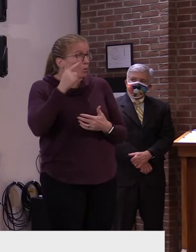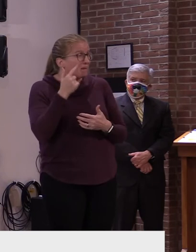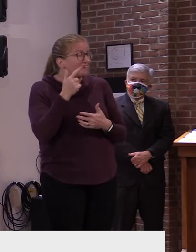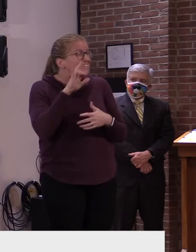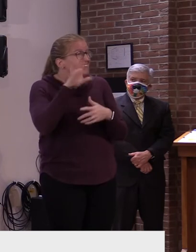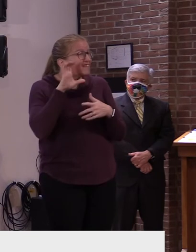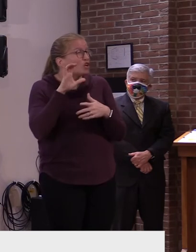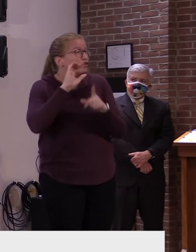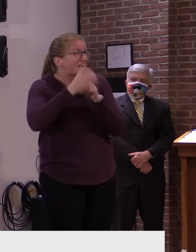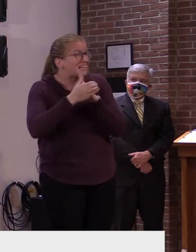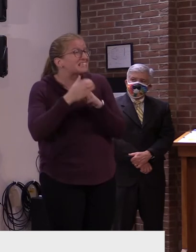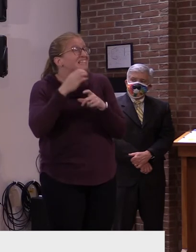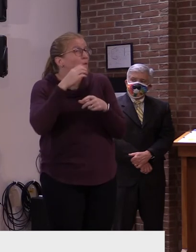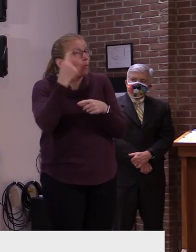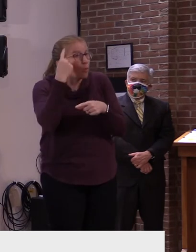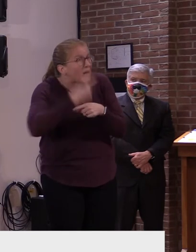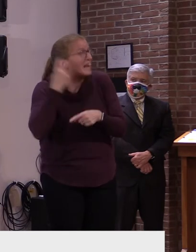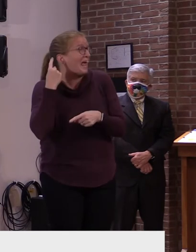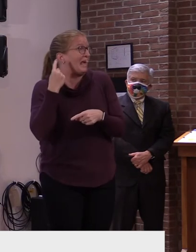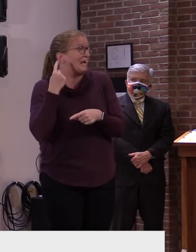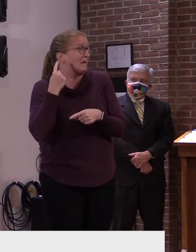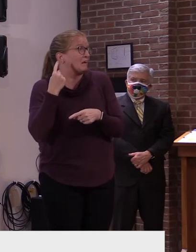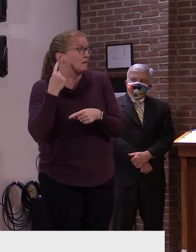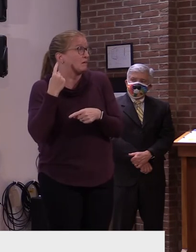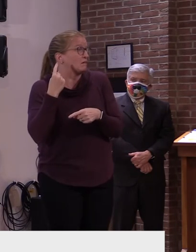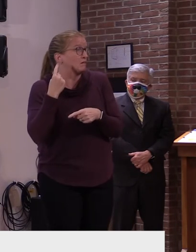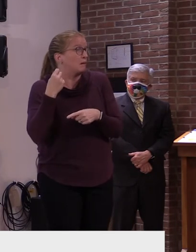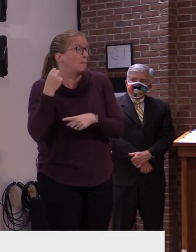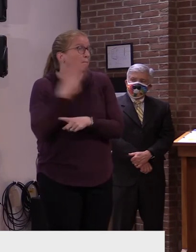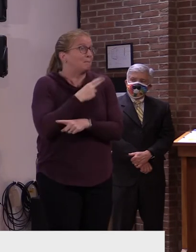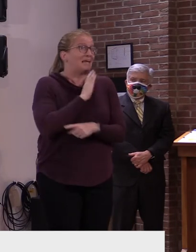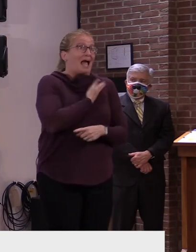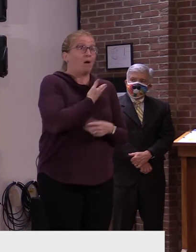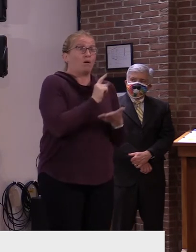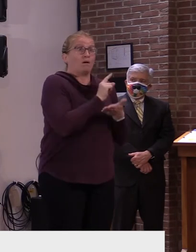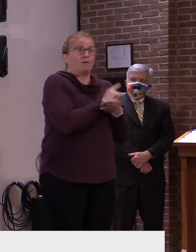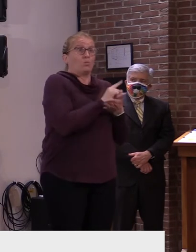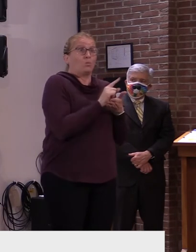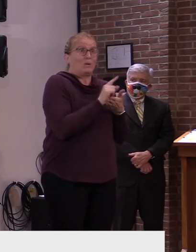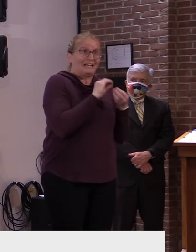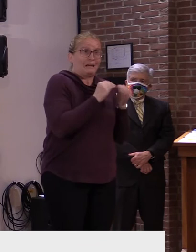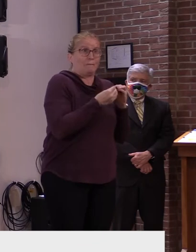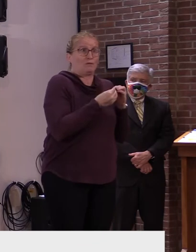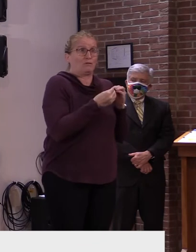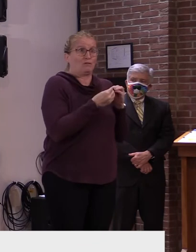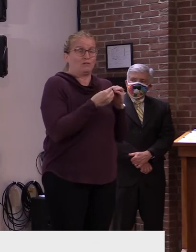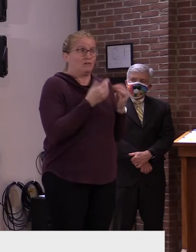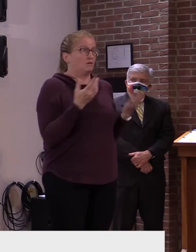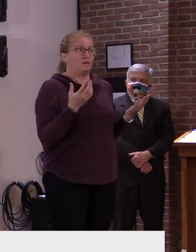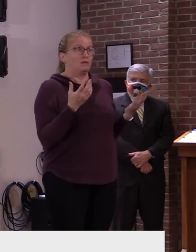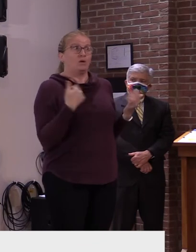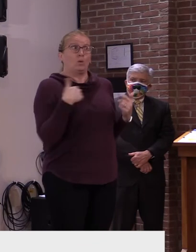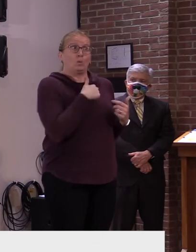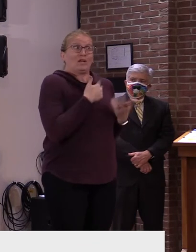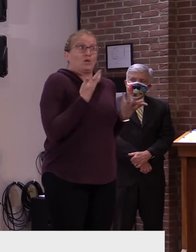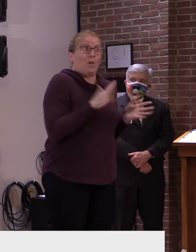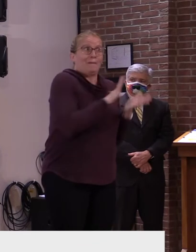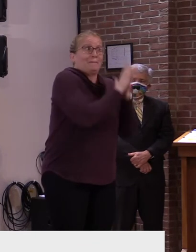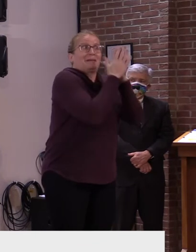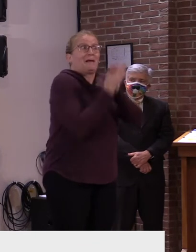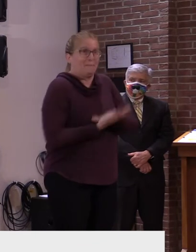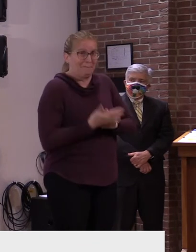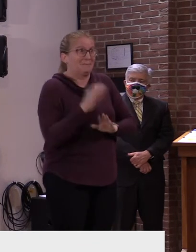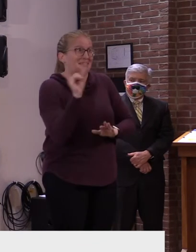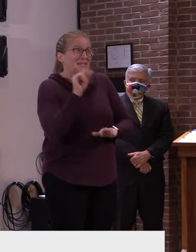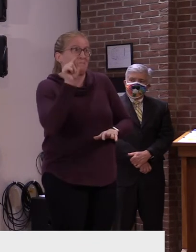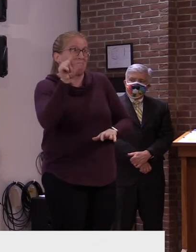cases in one day than we have in a week by far so we don't want to be in that position and that's why we're continuing to